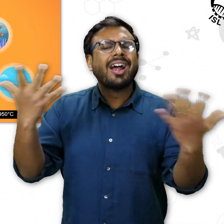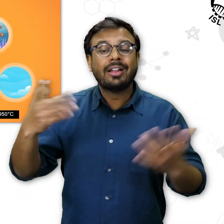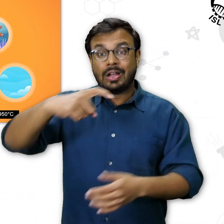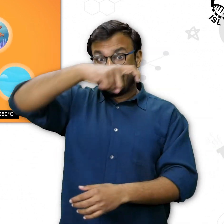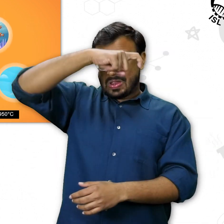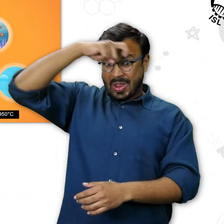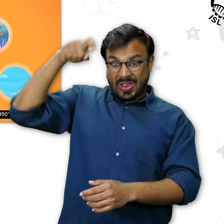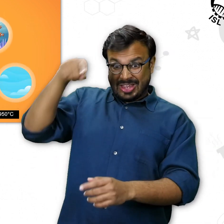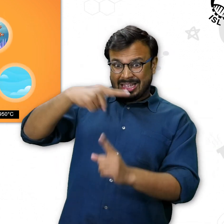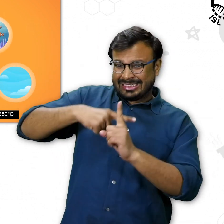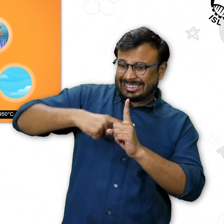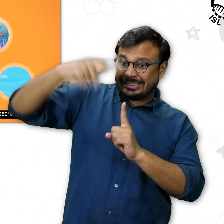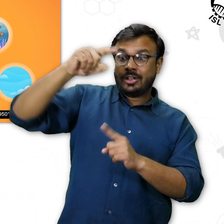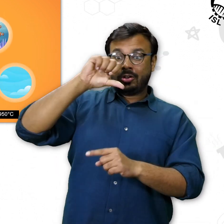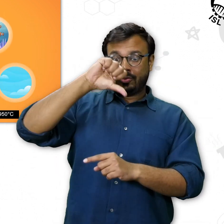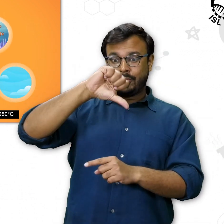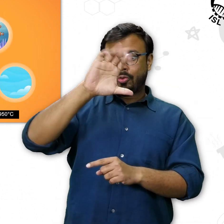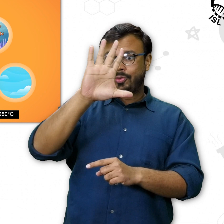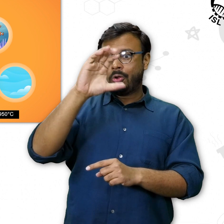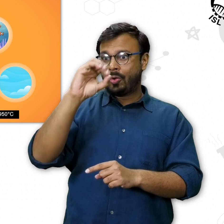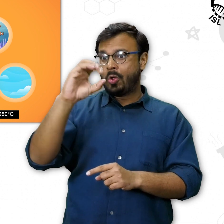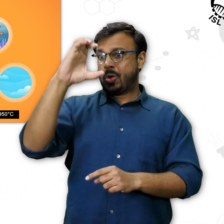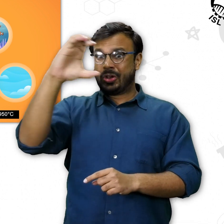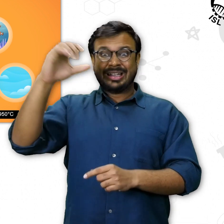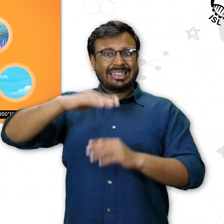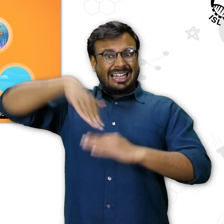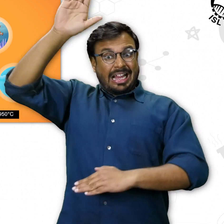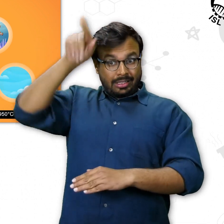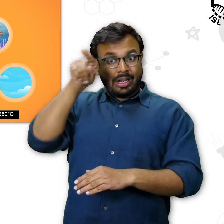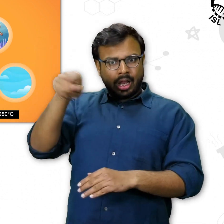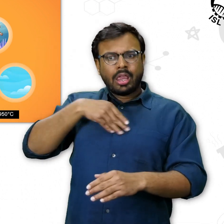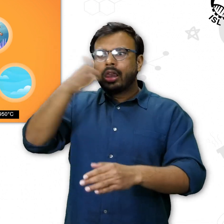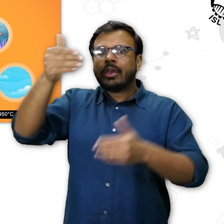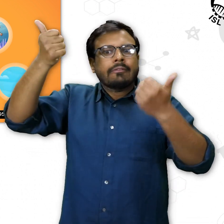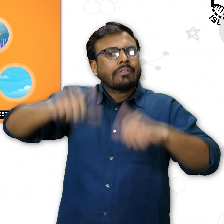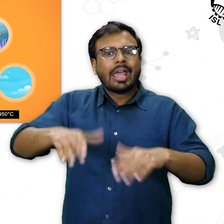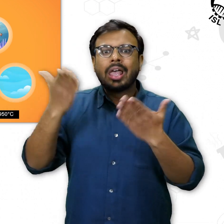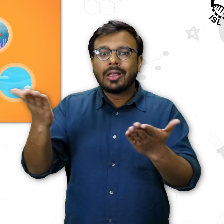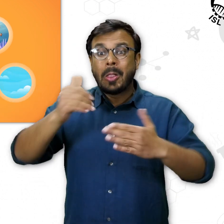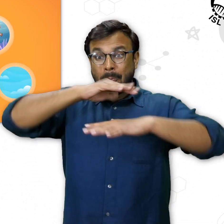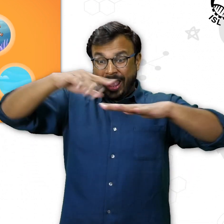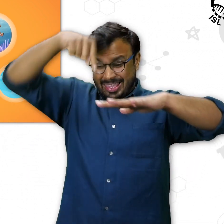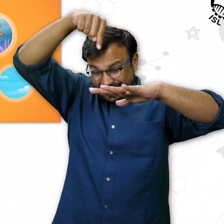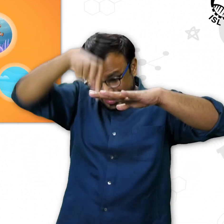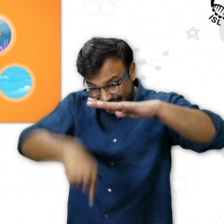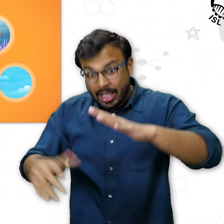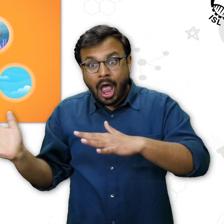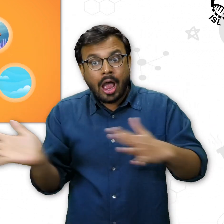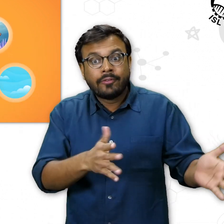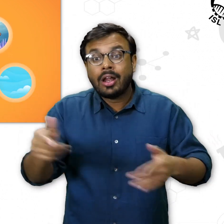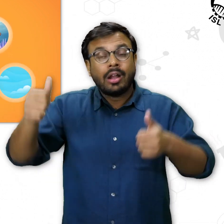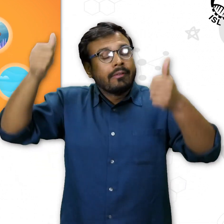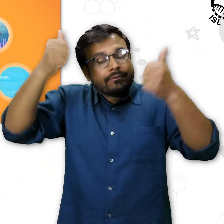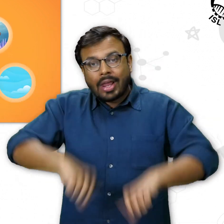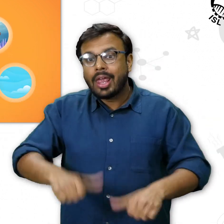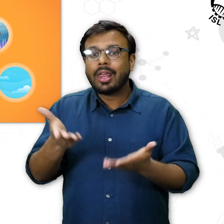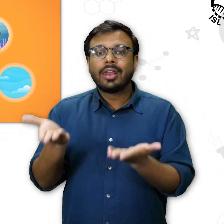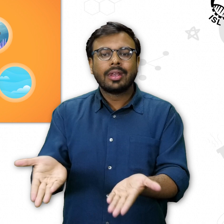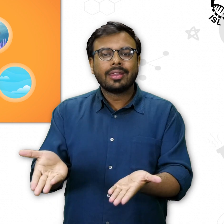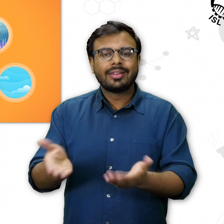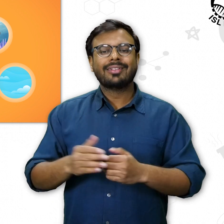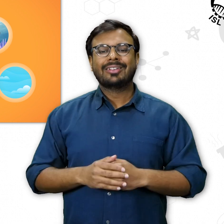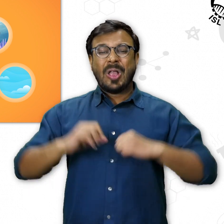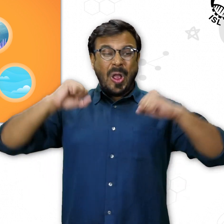survive? Such as the hot springs where temperatures are as high as 950 degrees Celsius? The deep oceans where there is